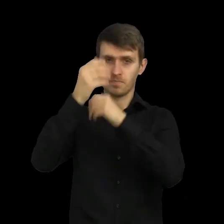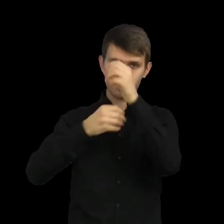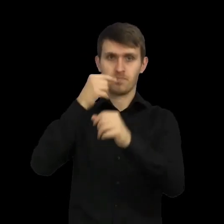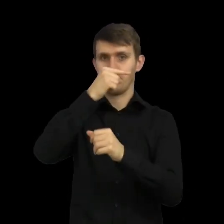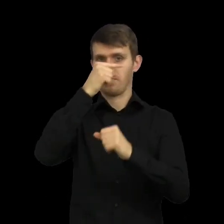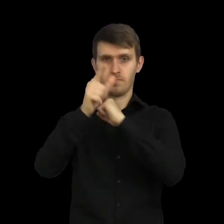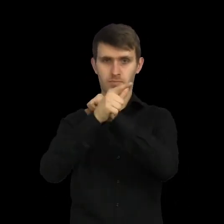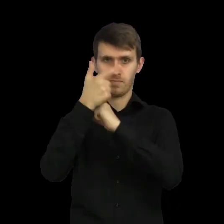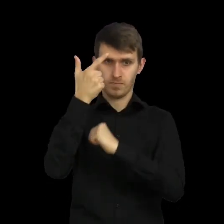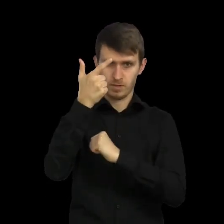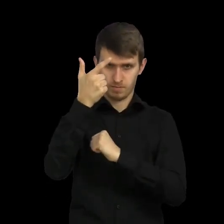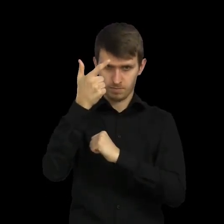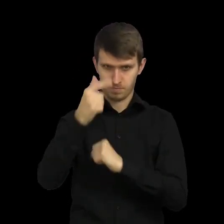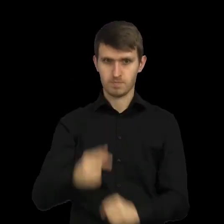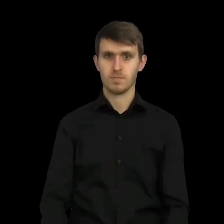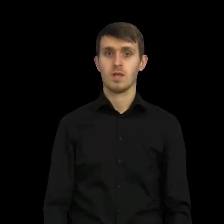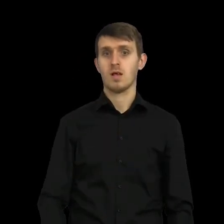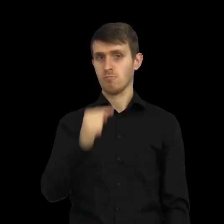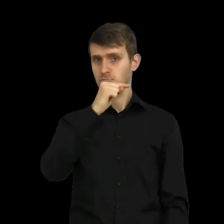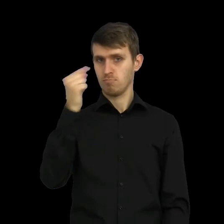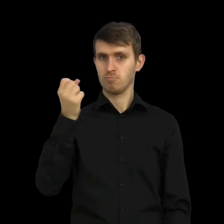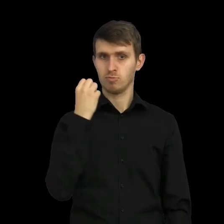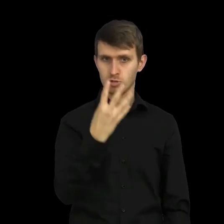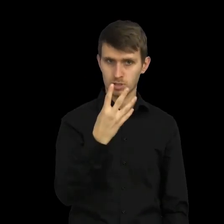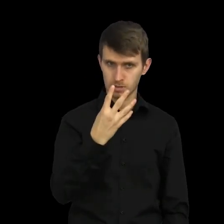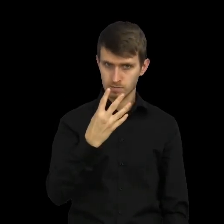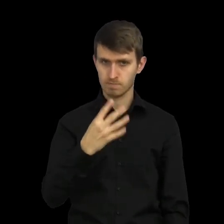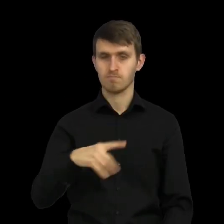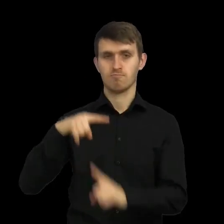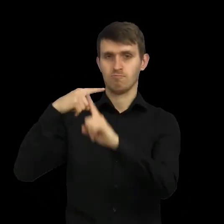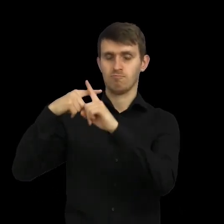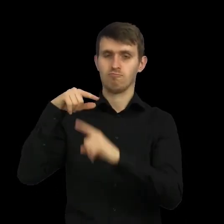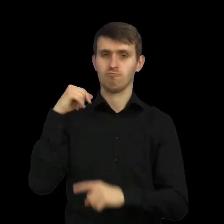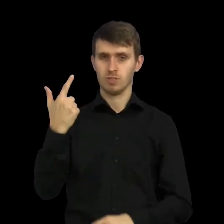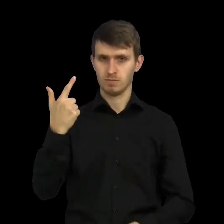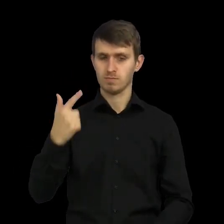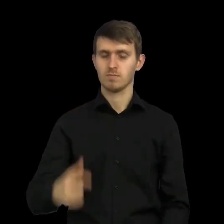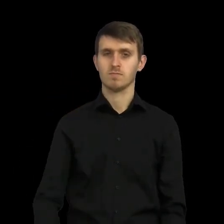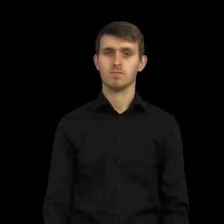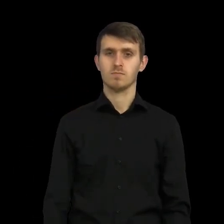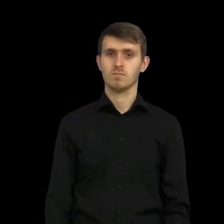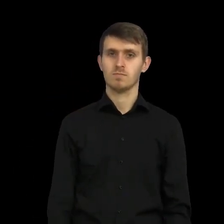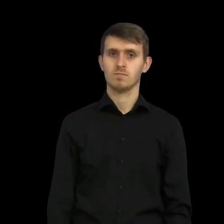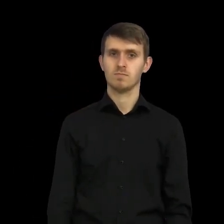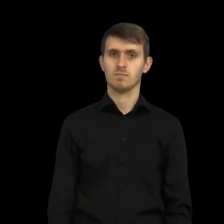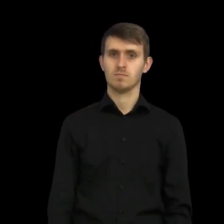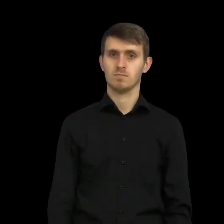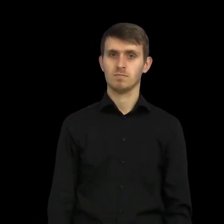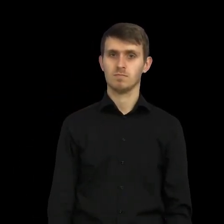equal to negative 72 over 4 plus 2. Let's see if this is actually true.